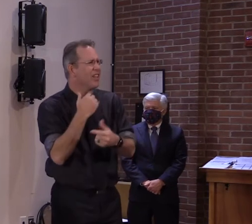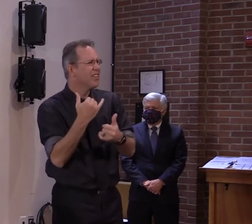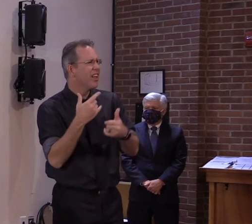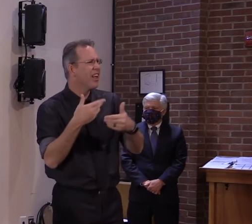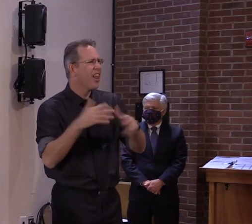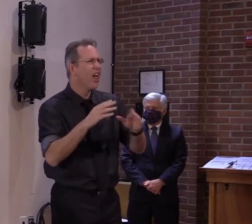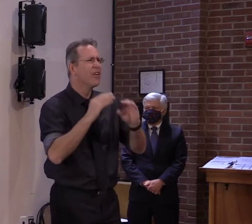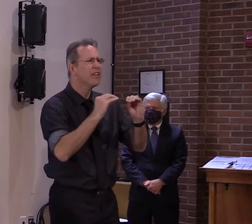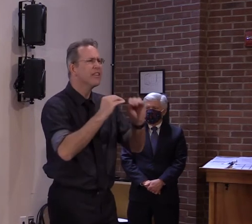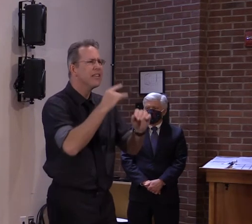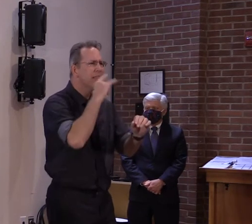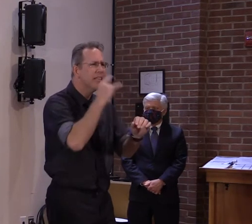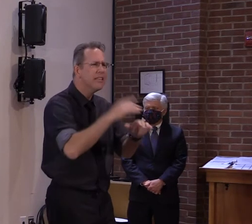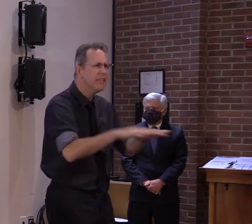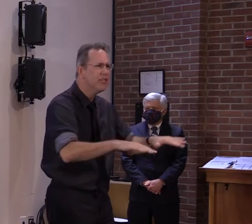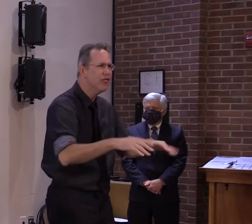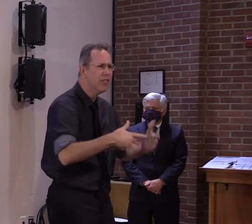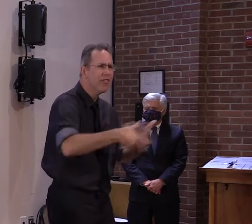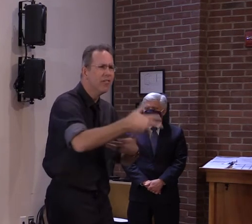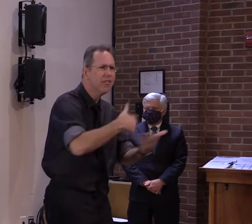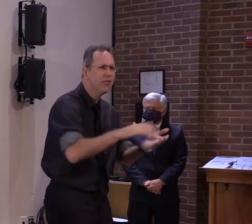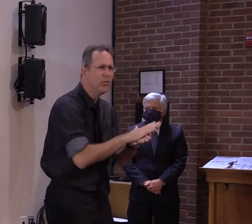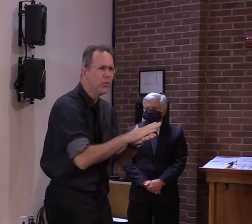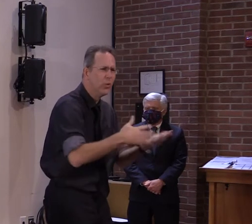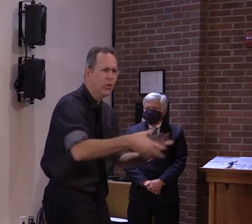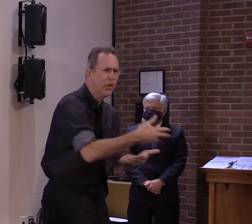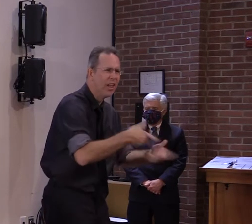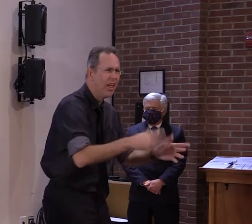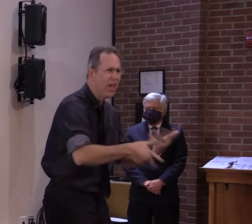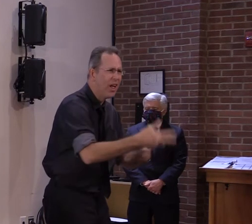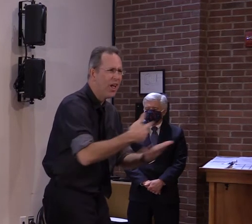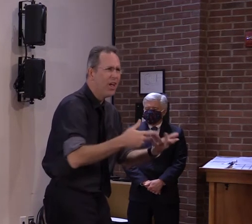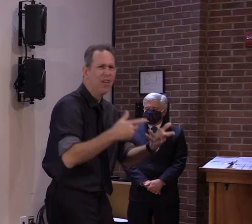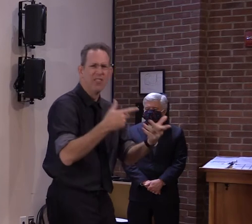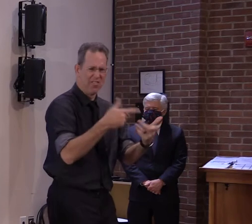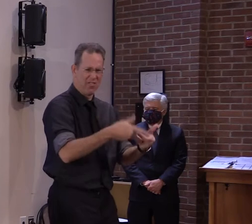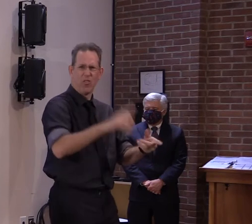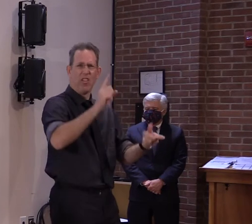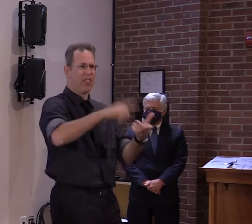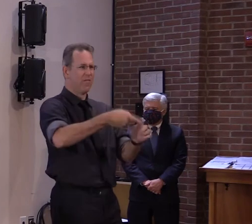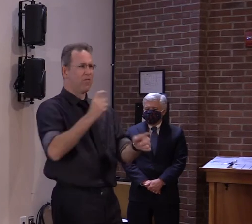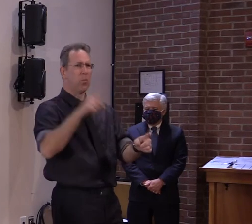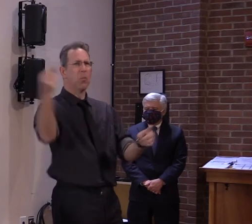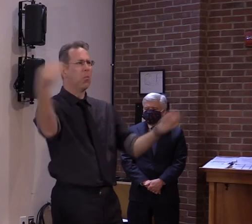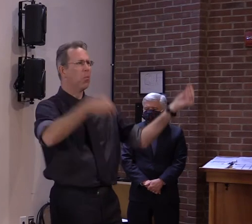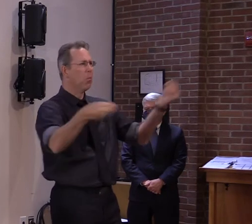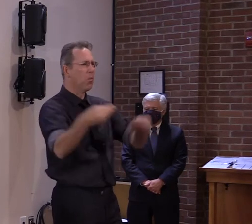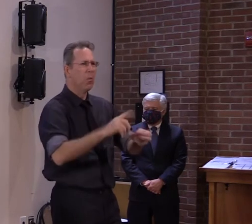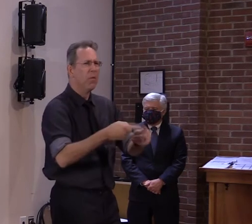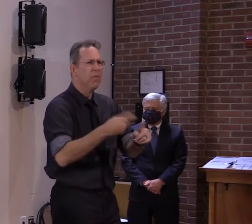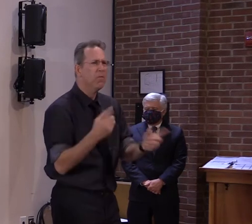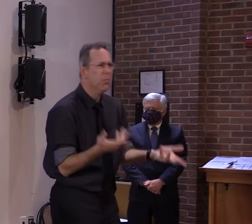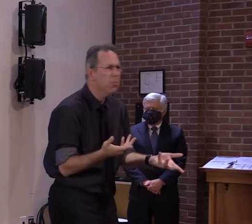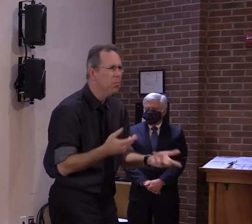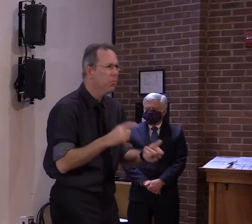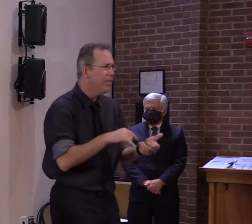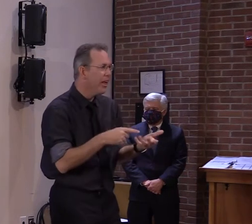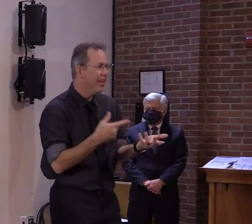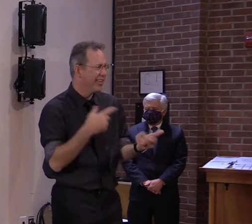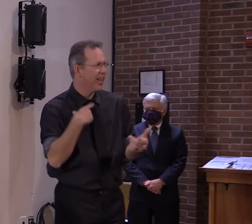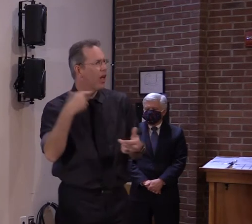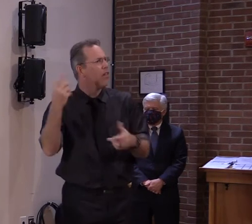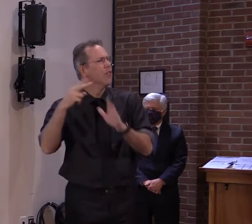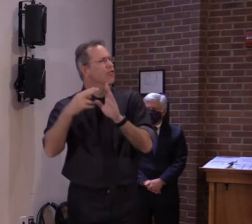that are coming in who knows where from and with who they've been. this other reader says, why is